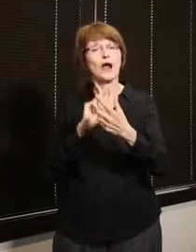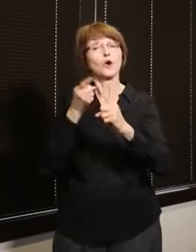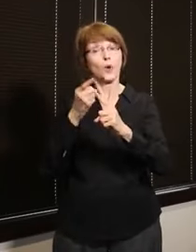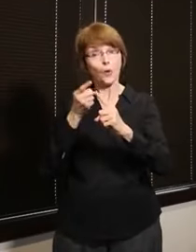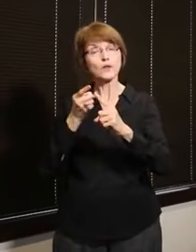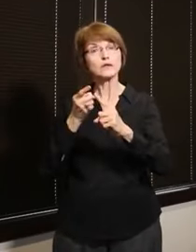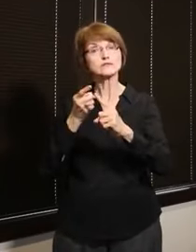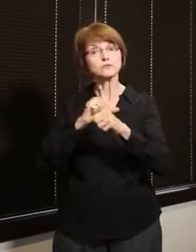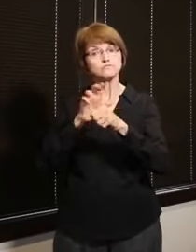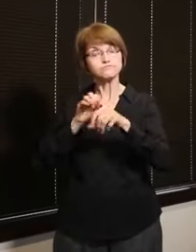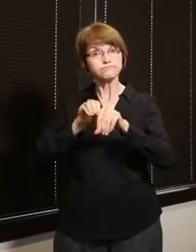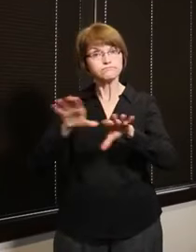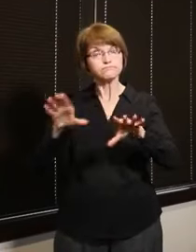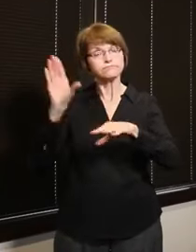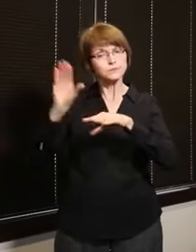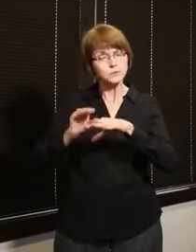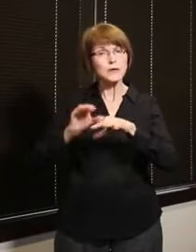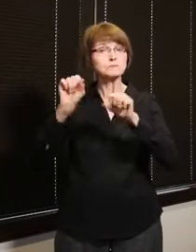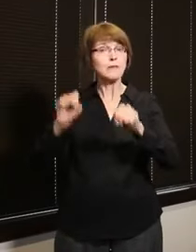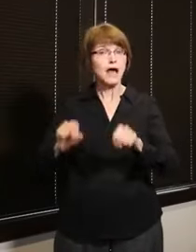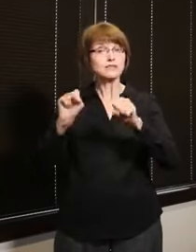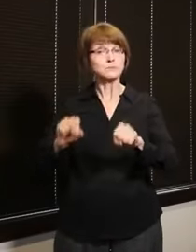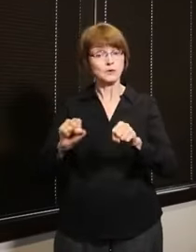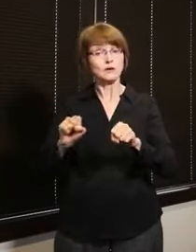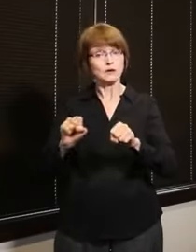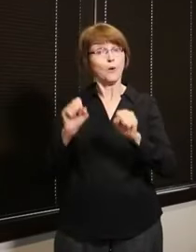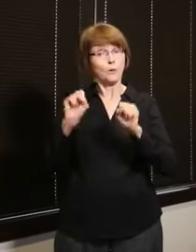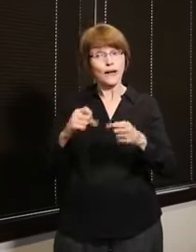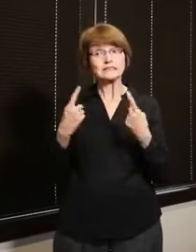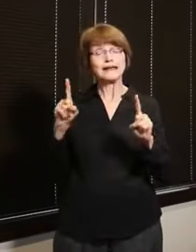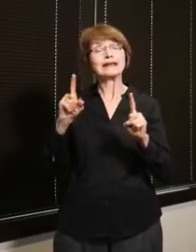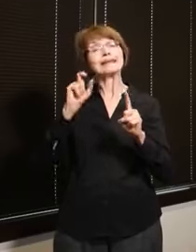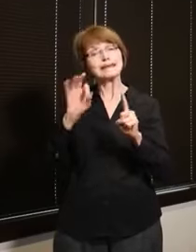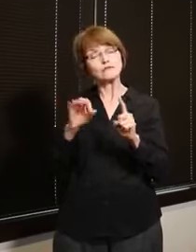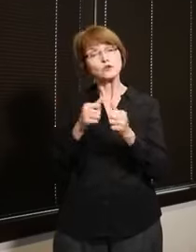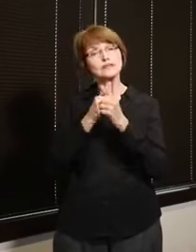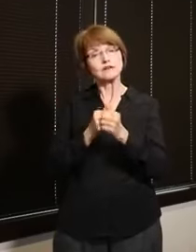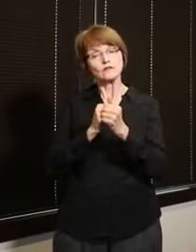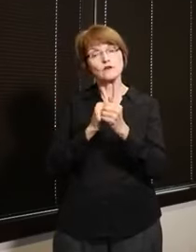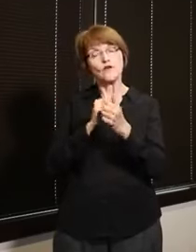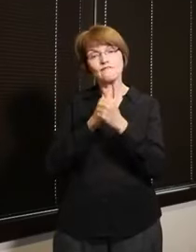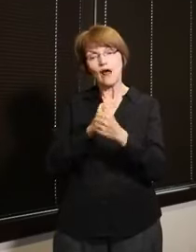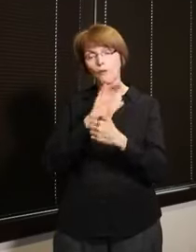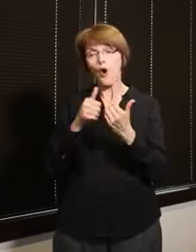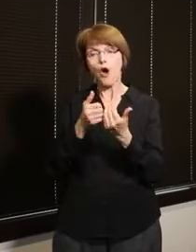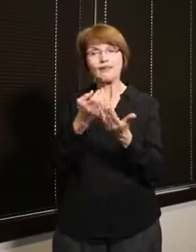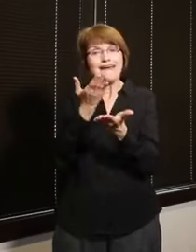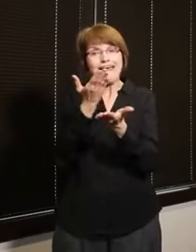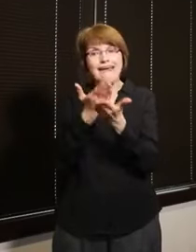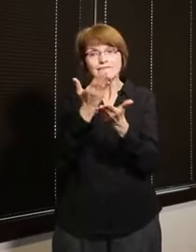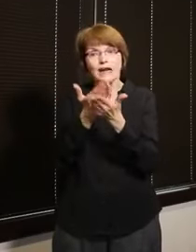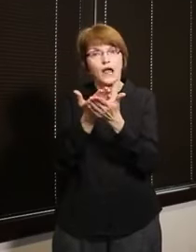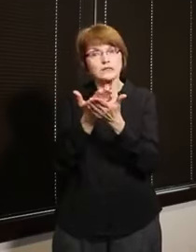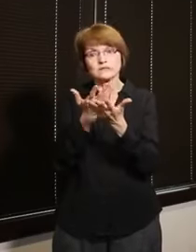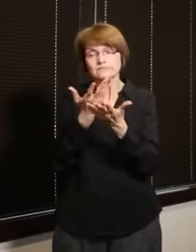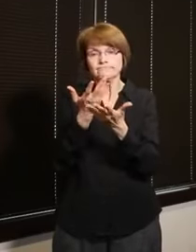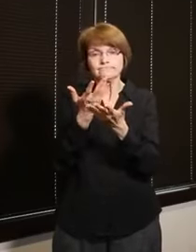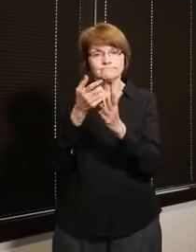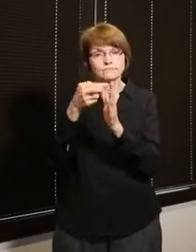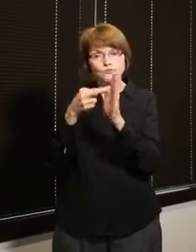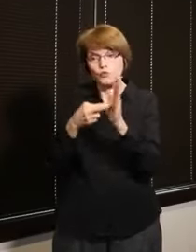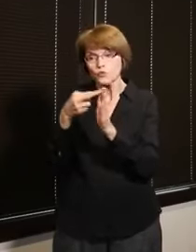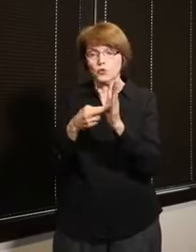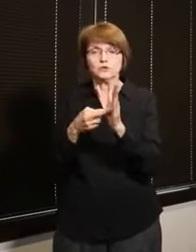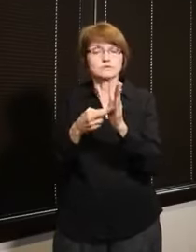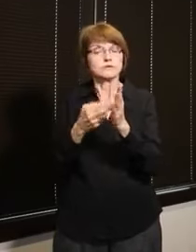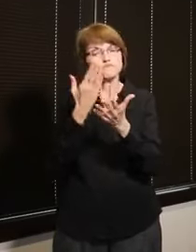we believe that we can if everybody continues to follow all of those evidence-based practices that we've been advocating